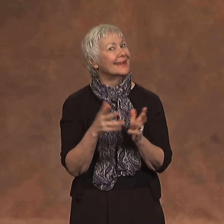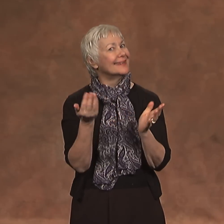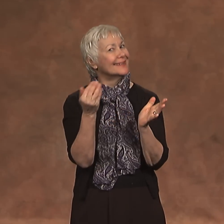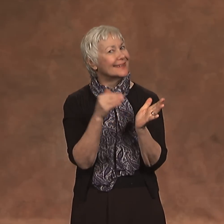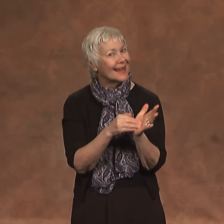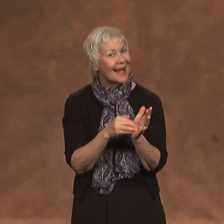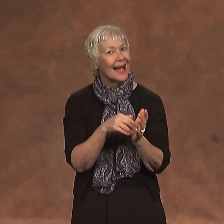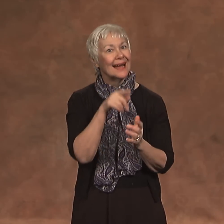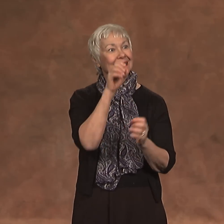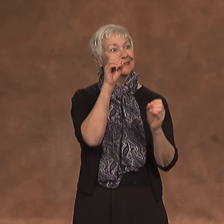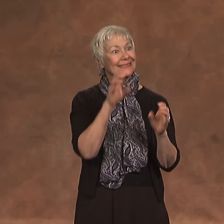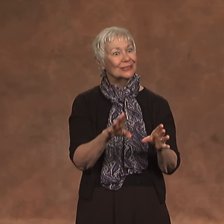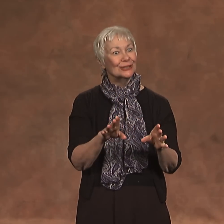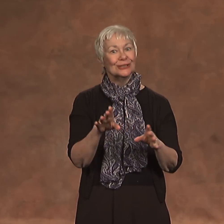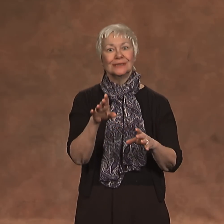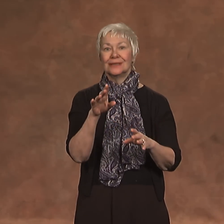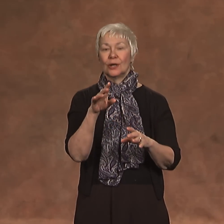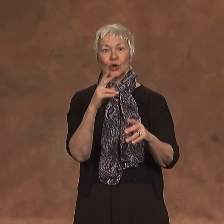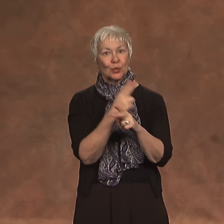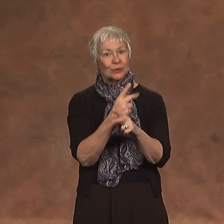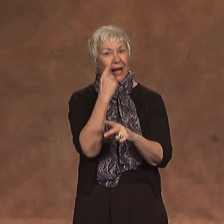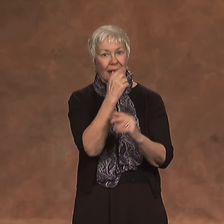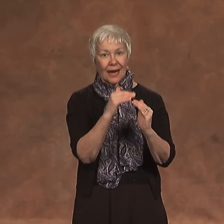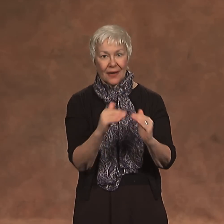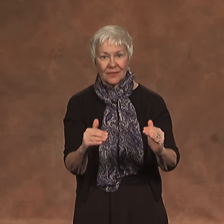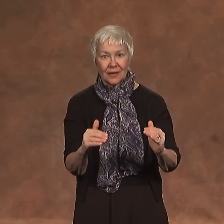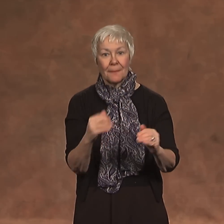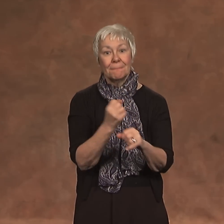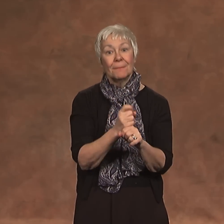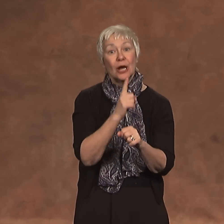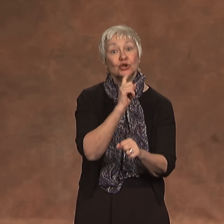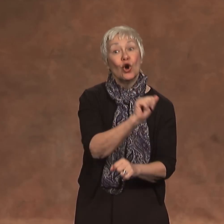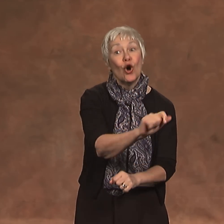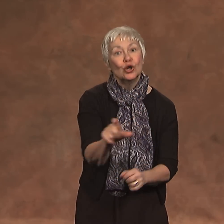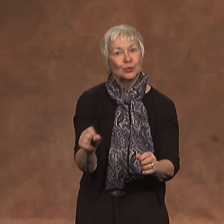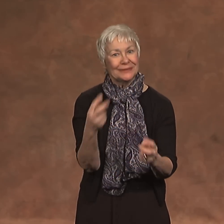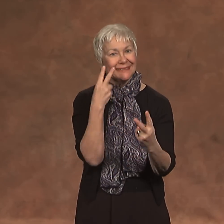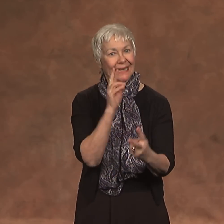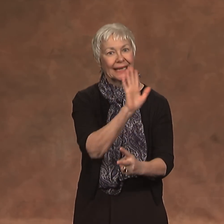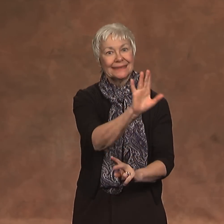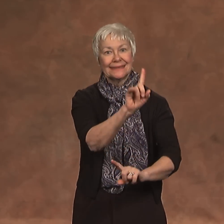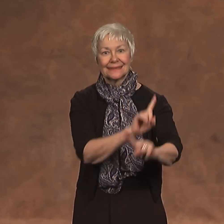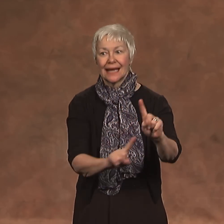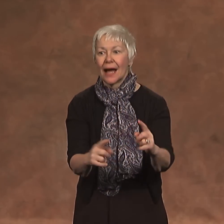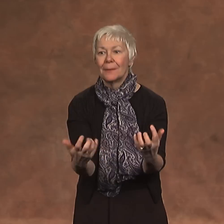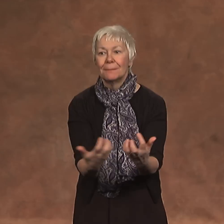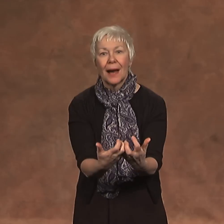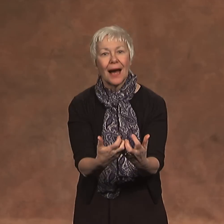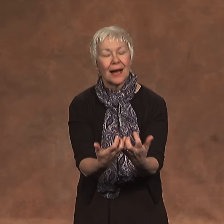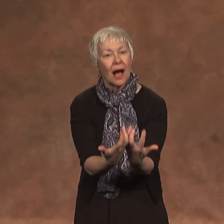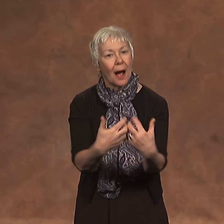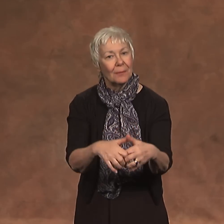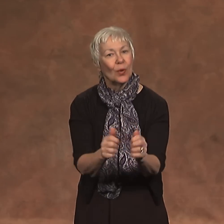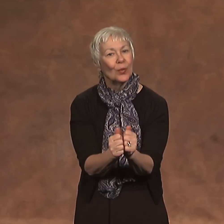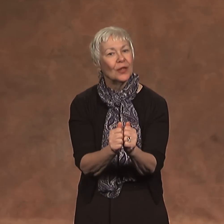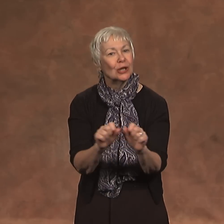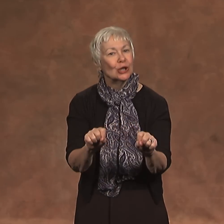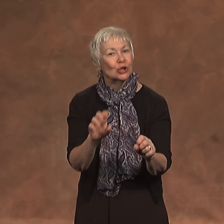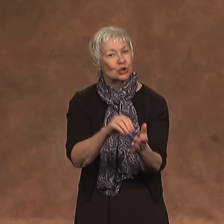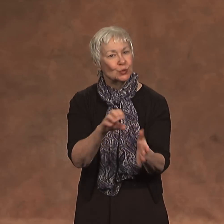So again here, the teacher continues to use eye-level communication to ensure that all students have visual access to his signing and the